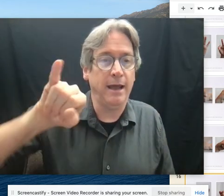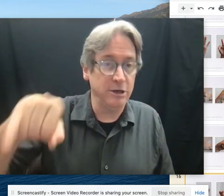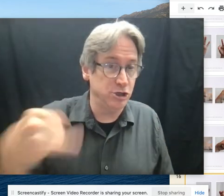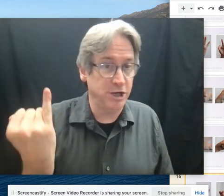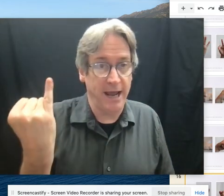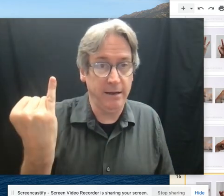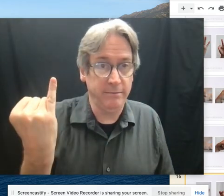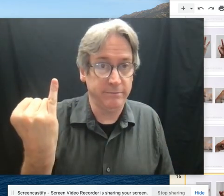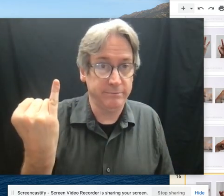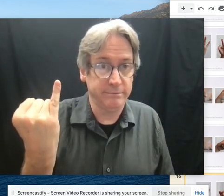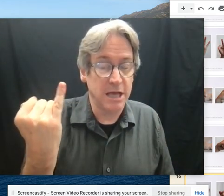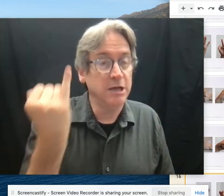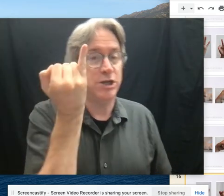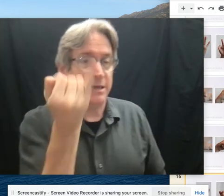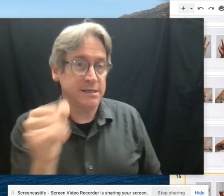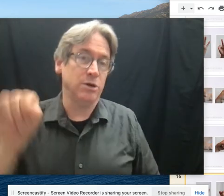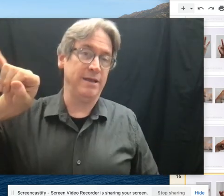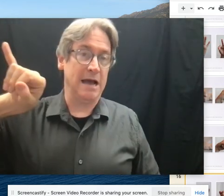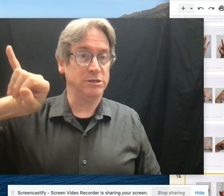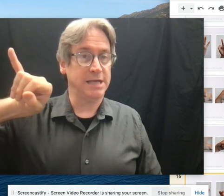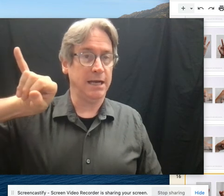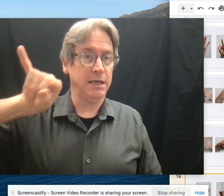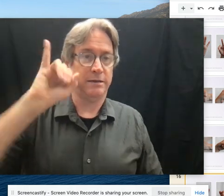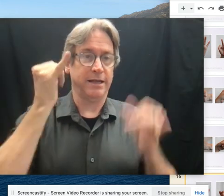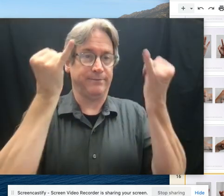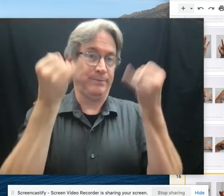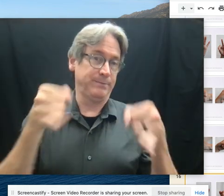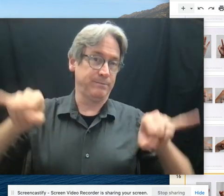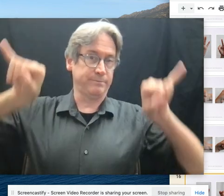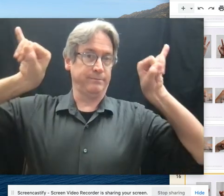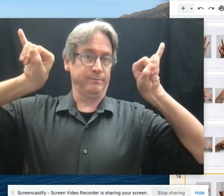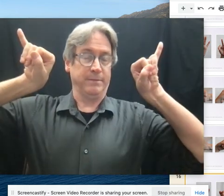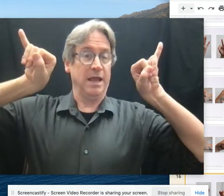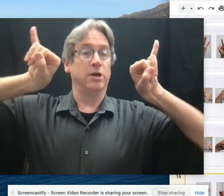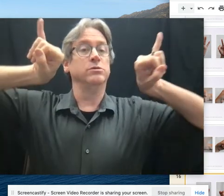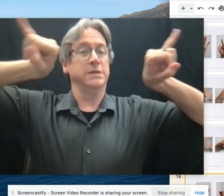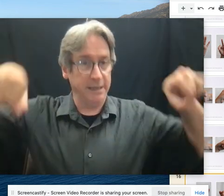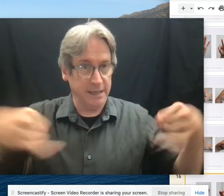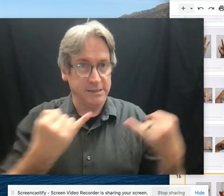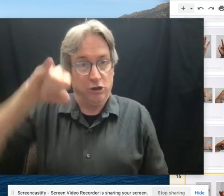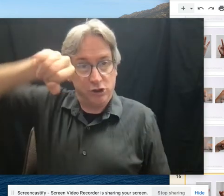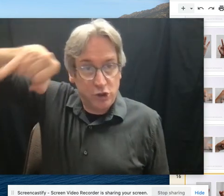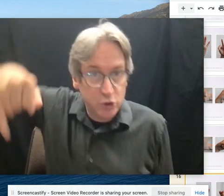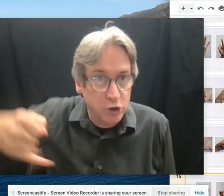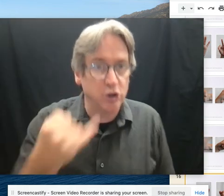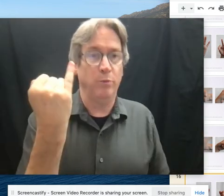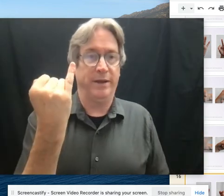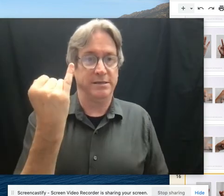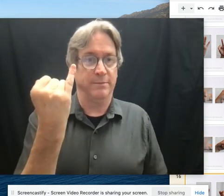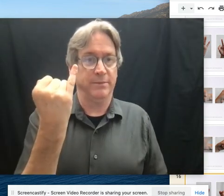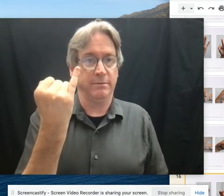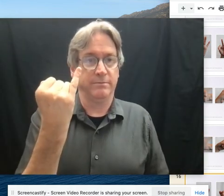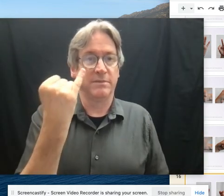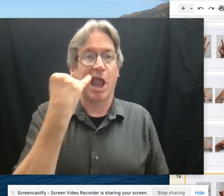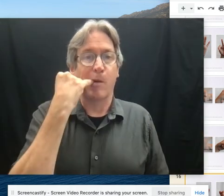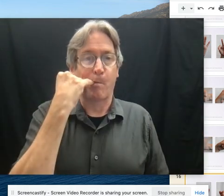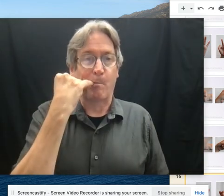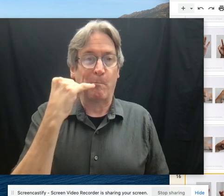I and J. J doesn't go to the outside, like it goes inside. You're scooping something.